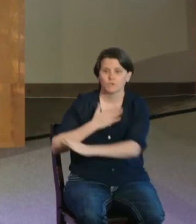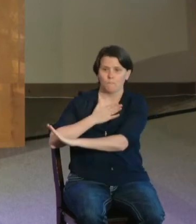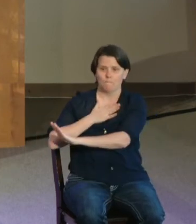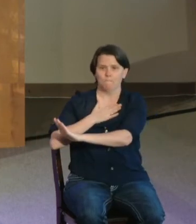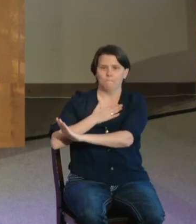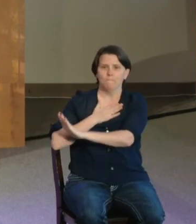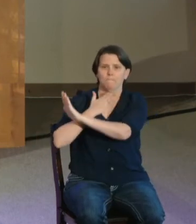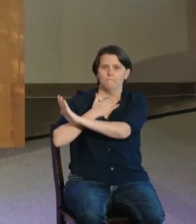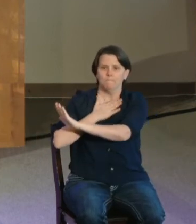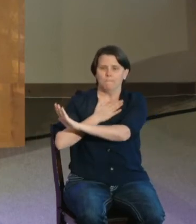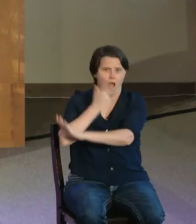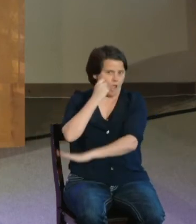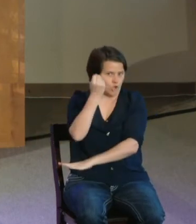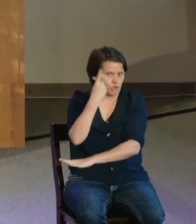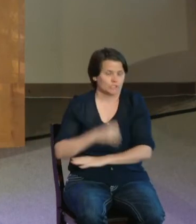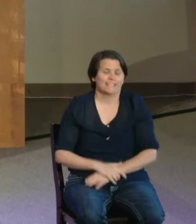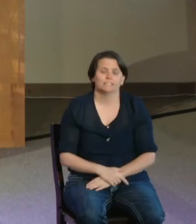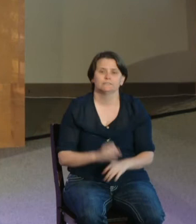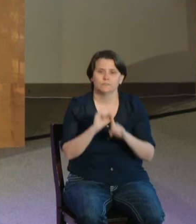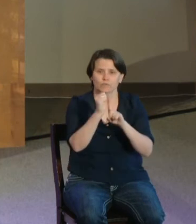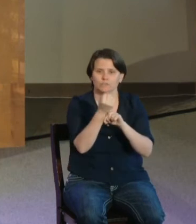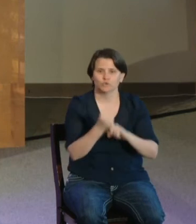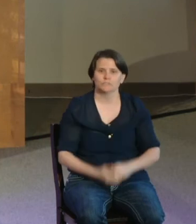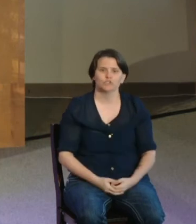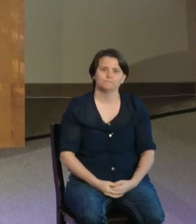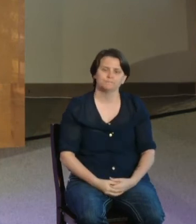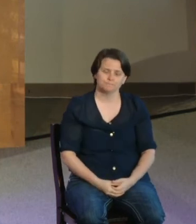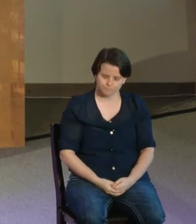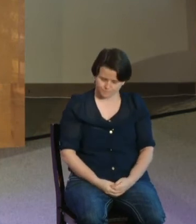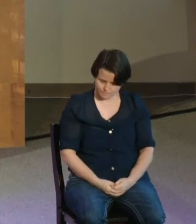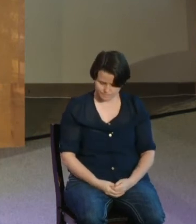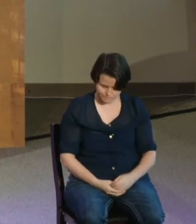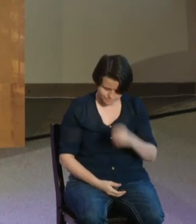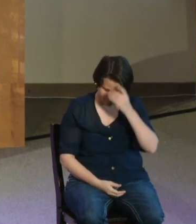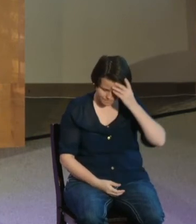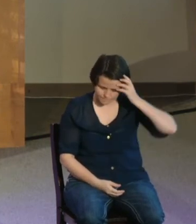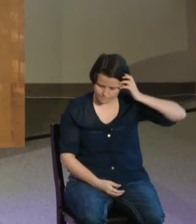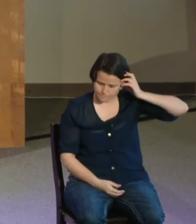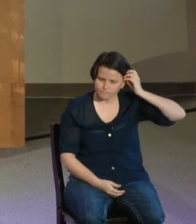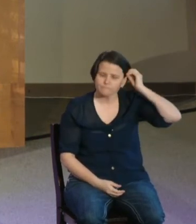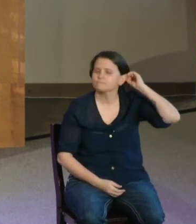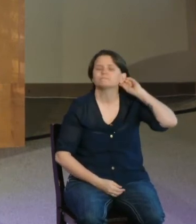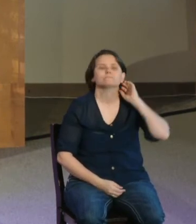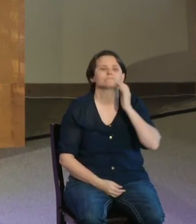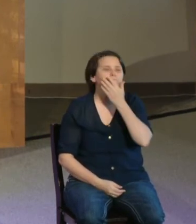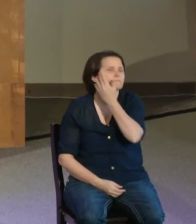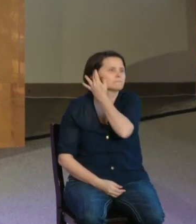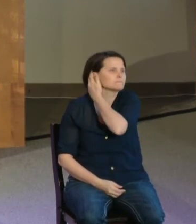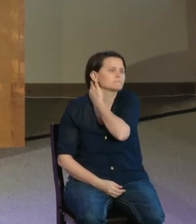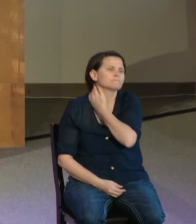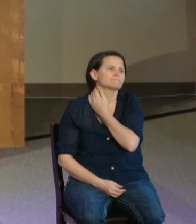Here's my understanding of the situation with the Grandins. There was a lack of resonance. We talk